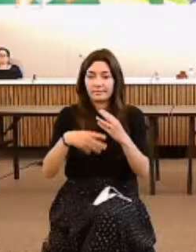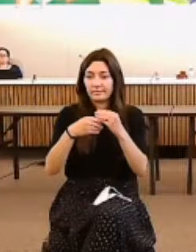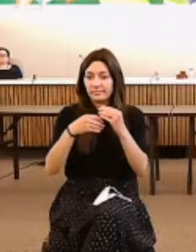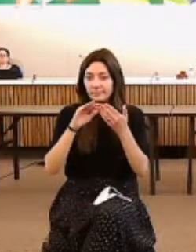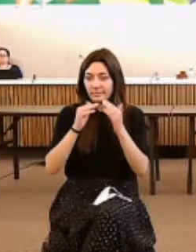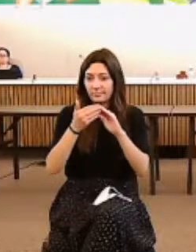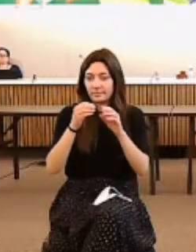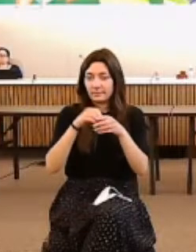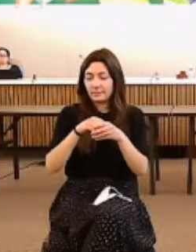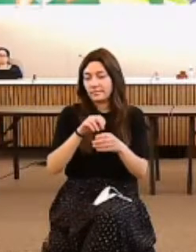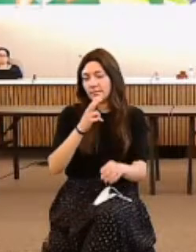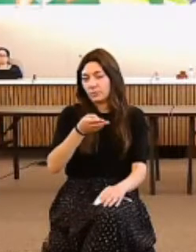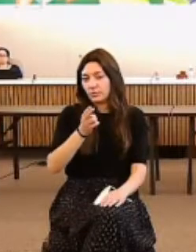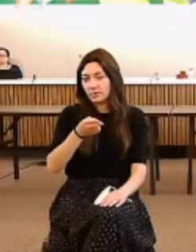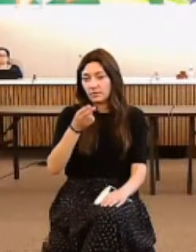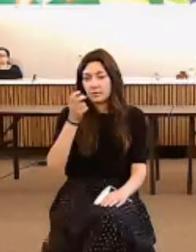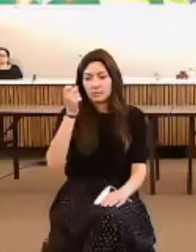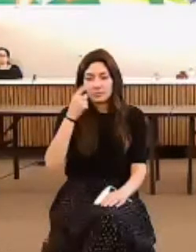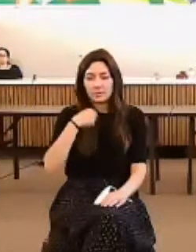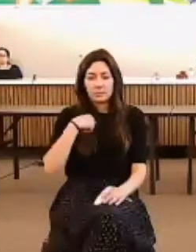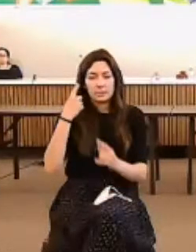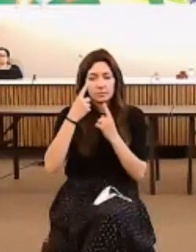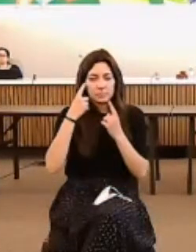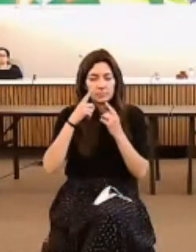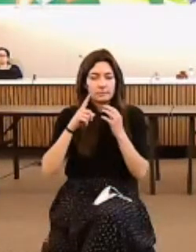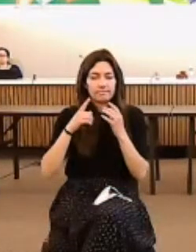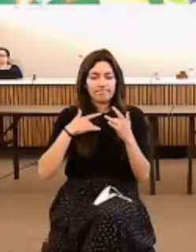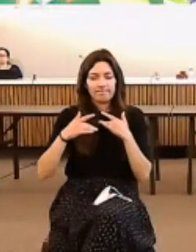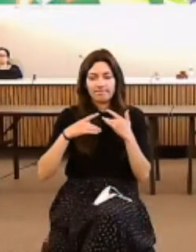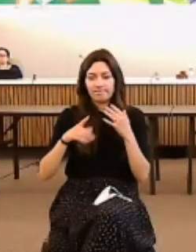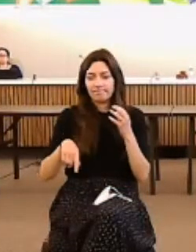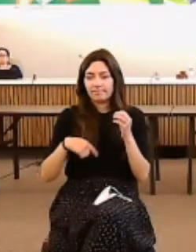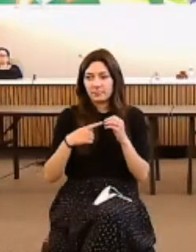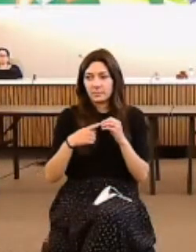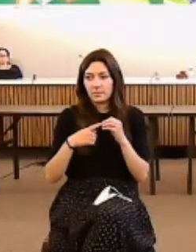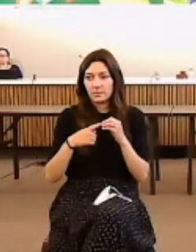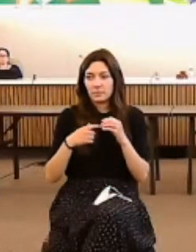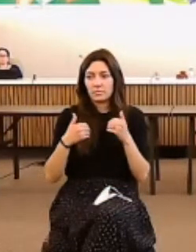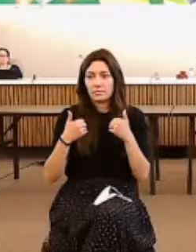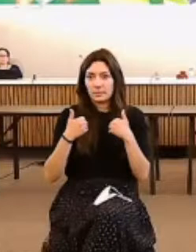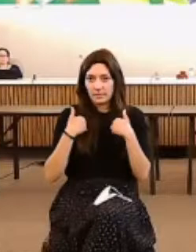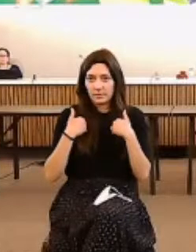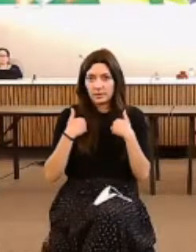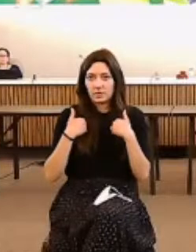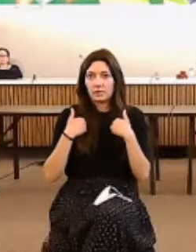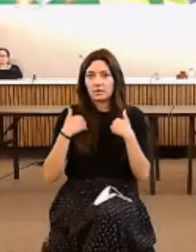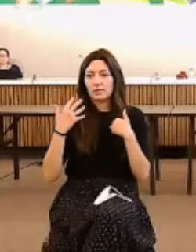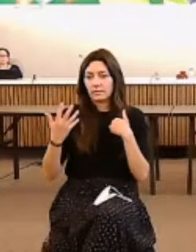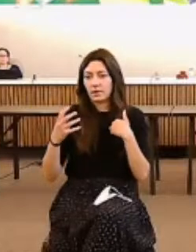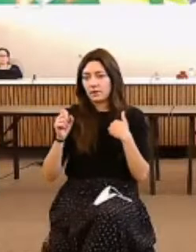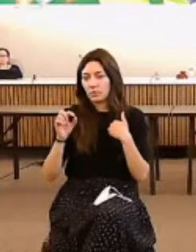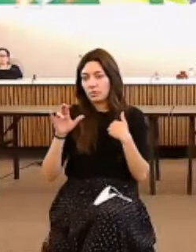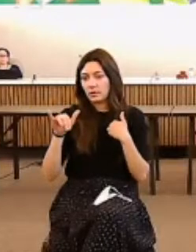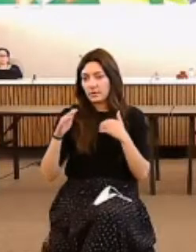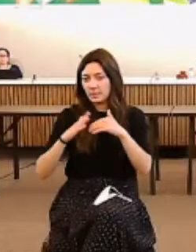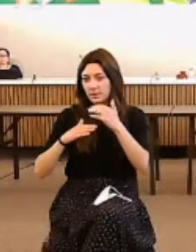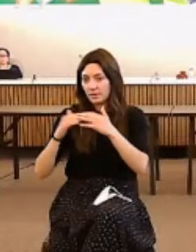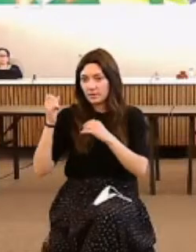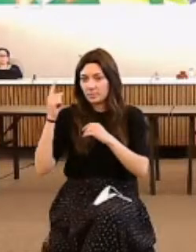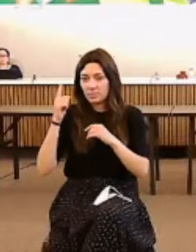with the precedent of having a 5-story building when only 3 stories are